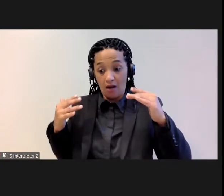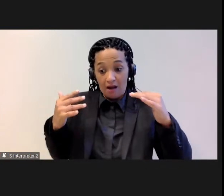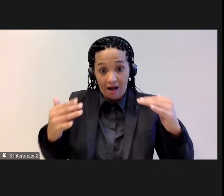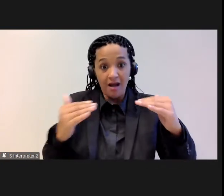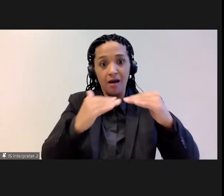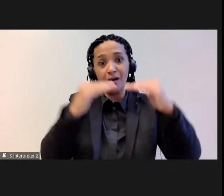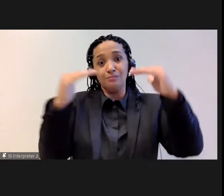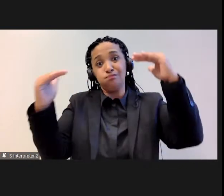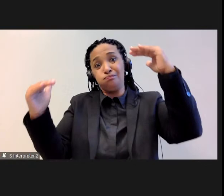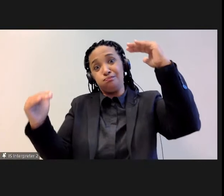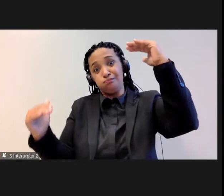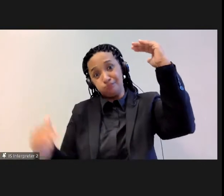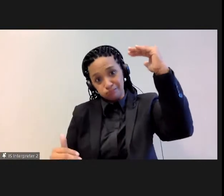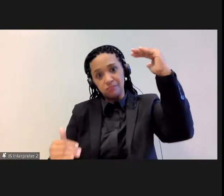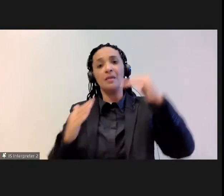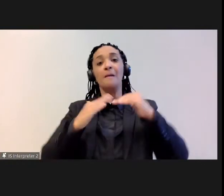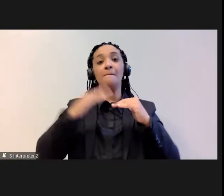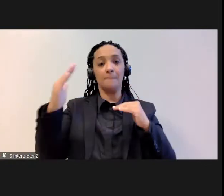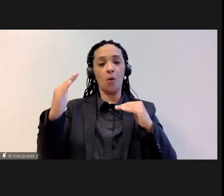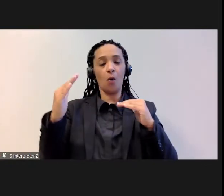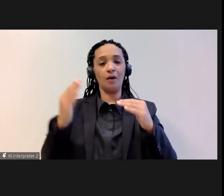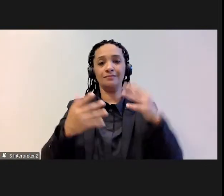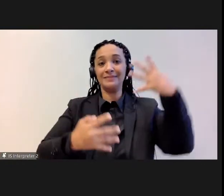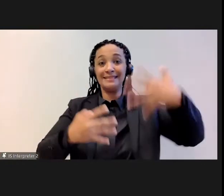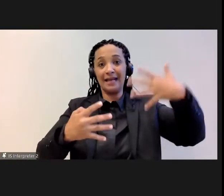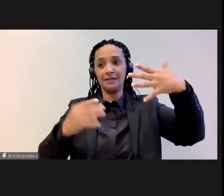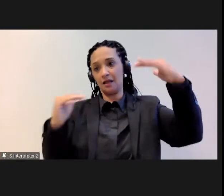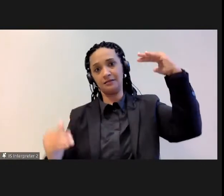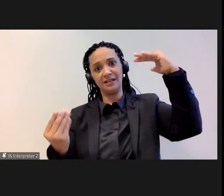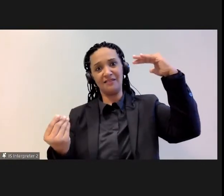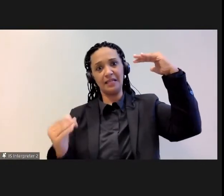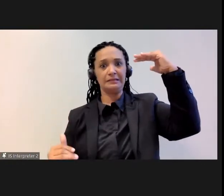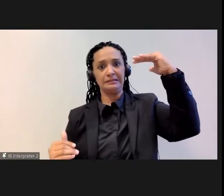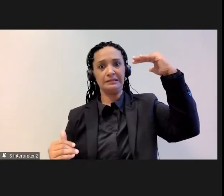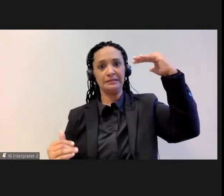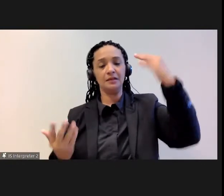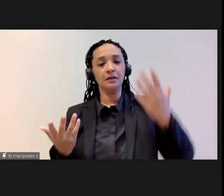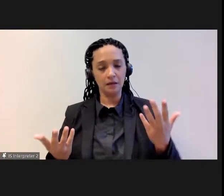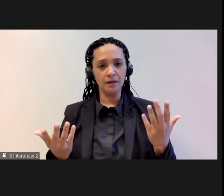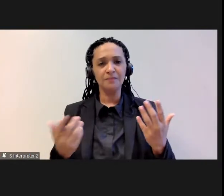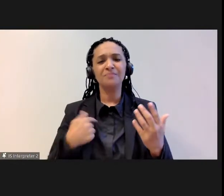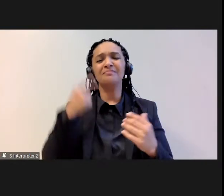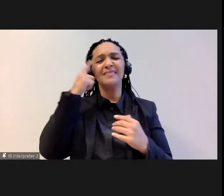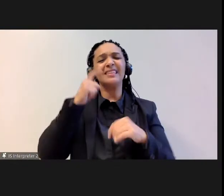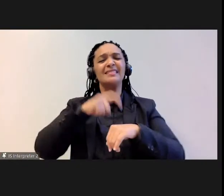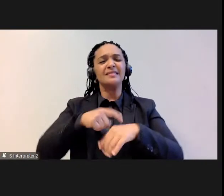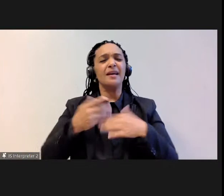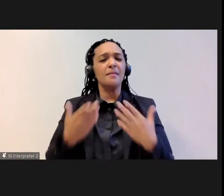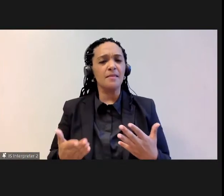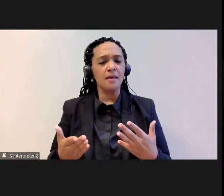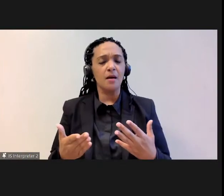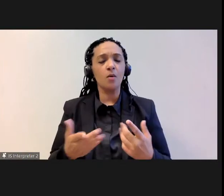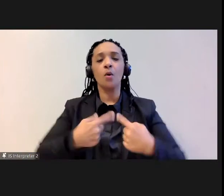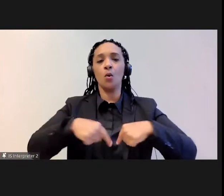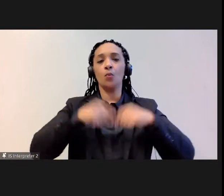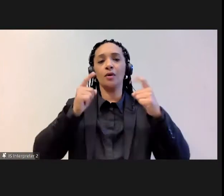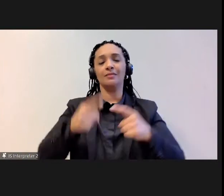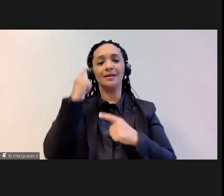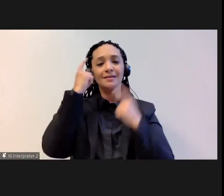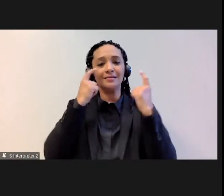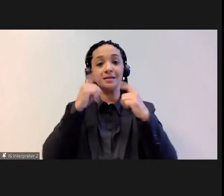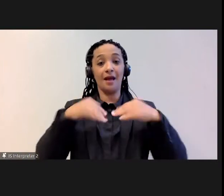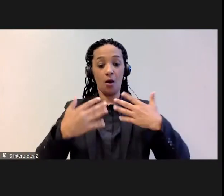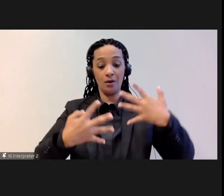will be a bit higher right now. So I think it's high time now. We need to treat data